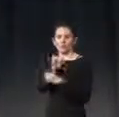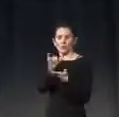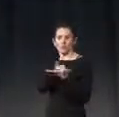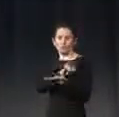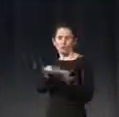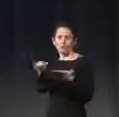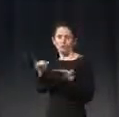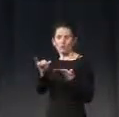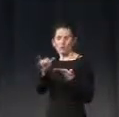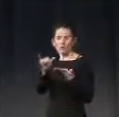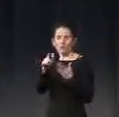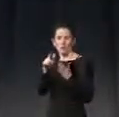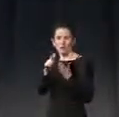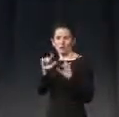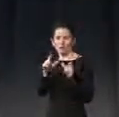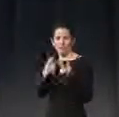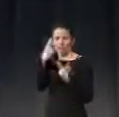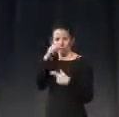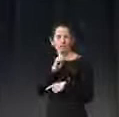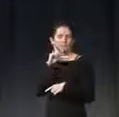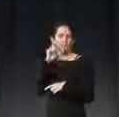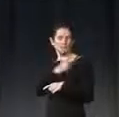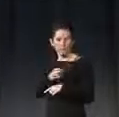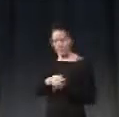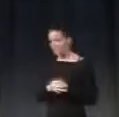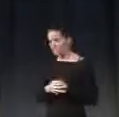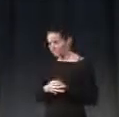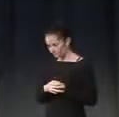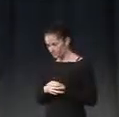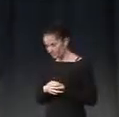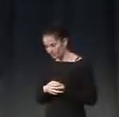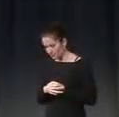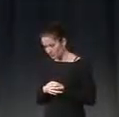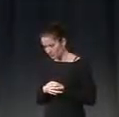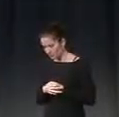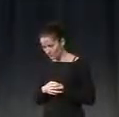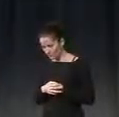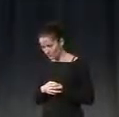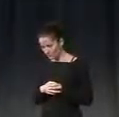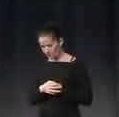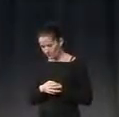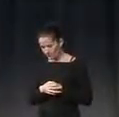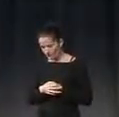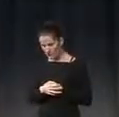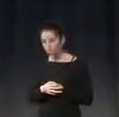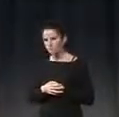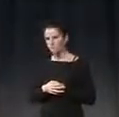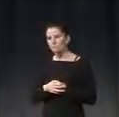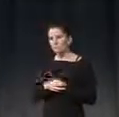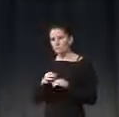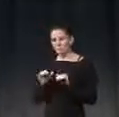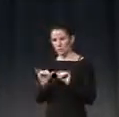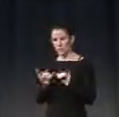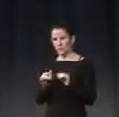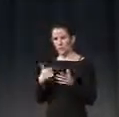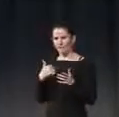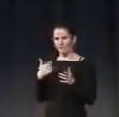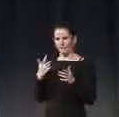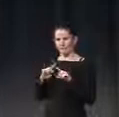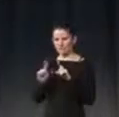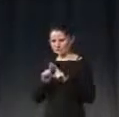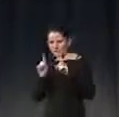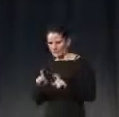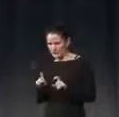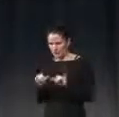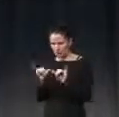As I've written elsewhere, telephone lines were rated using subjective listening tests to measure their articulation and to measure